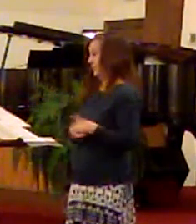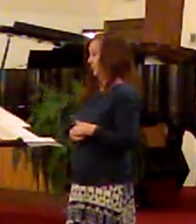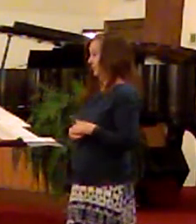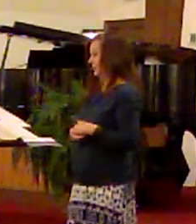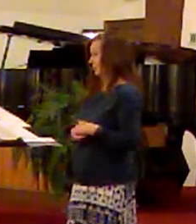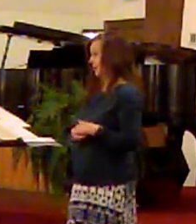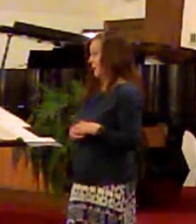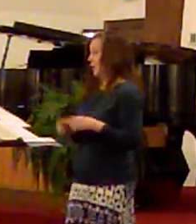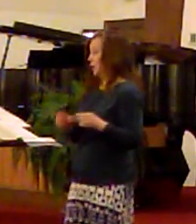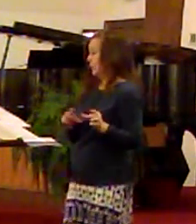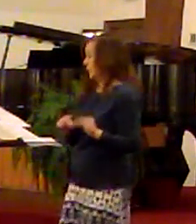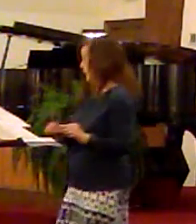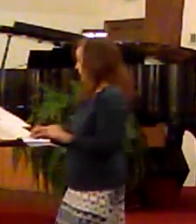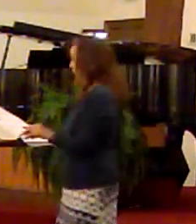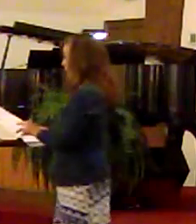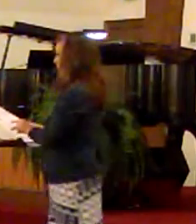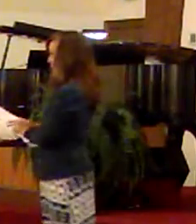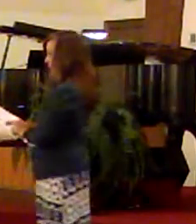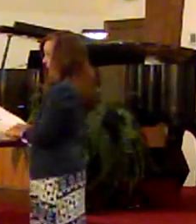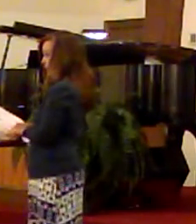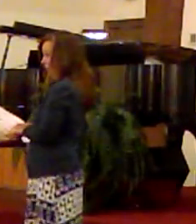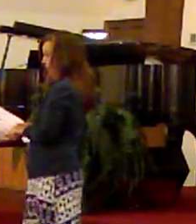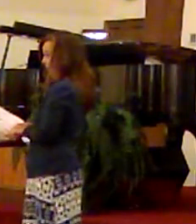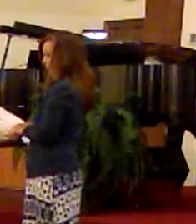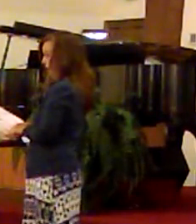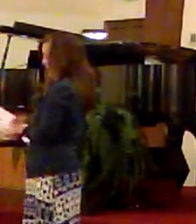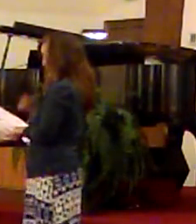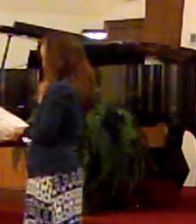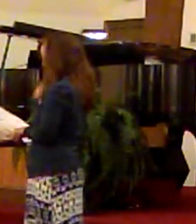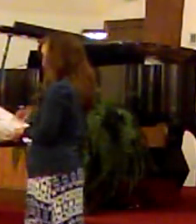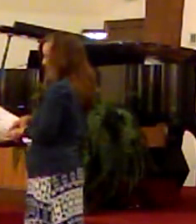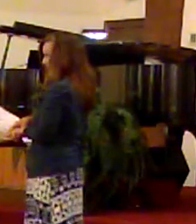do? Do we go back to the Bible and see what it